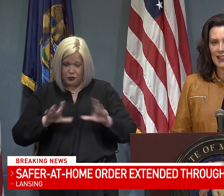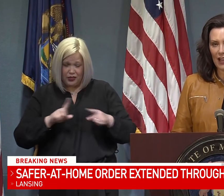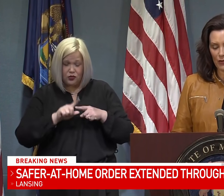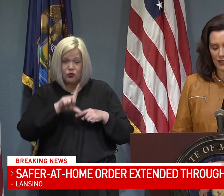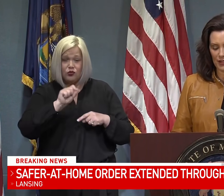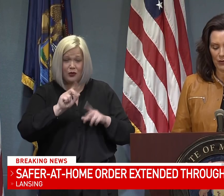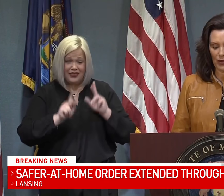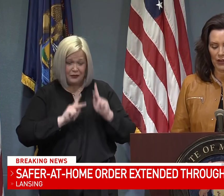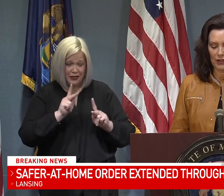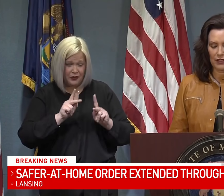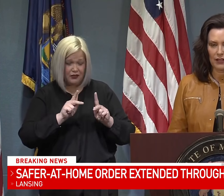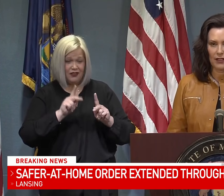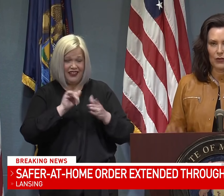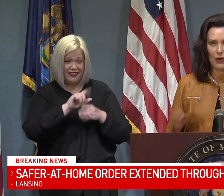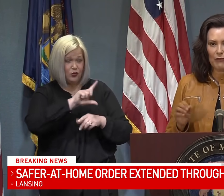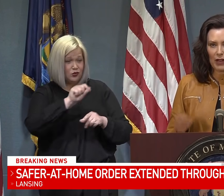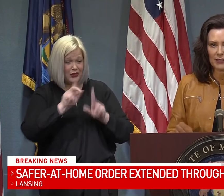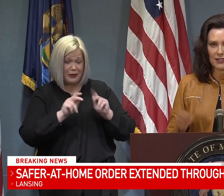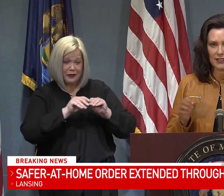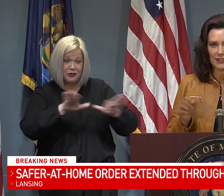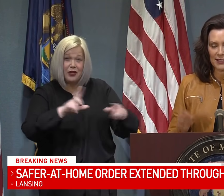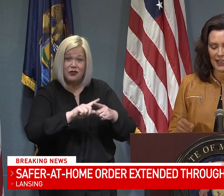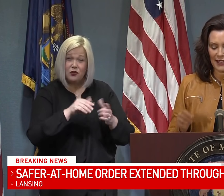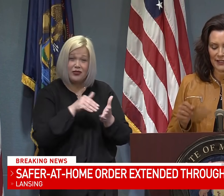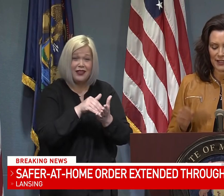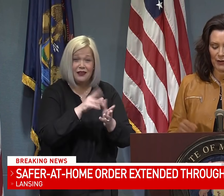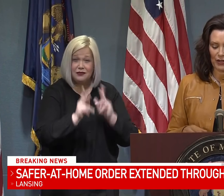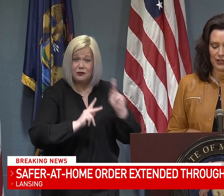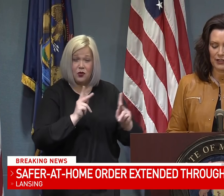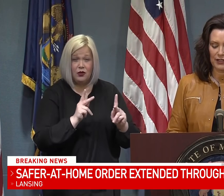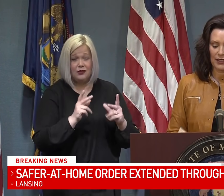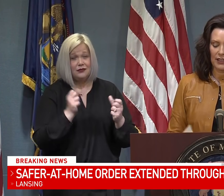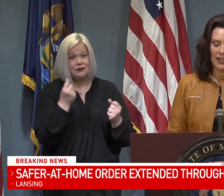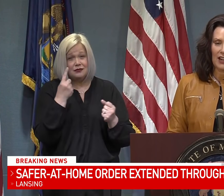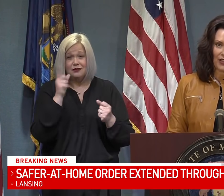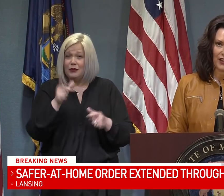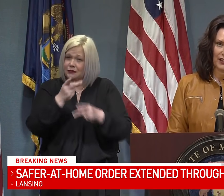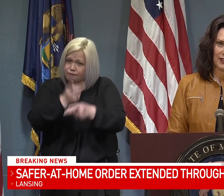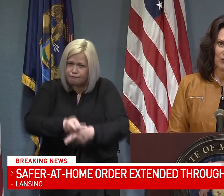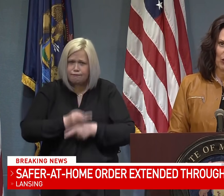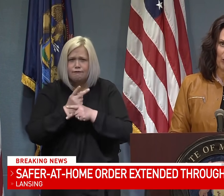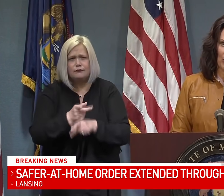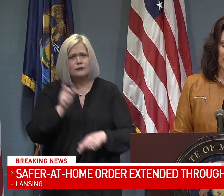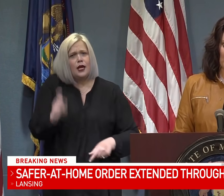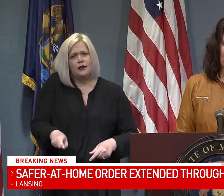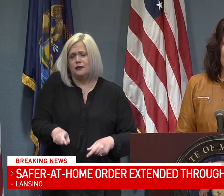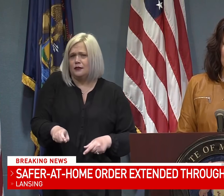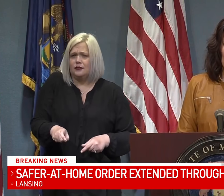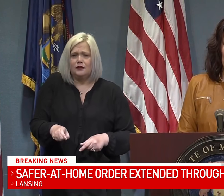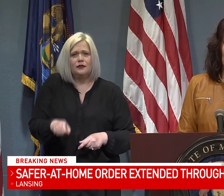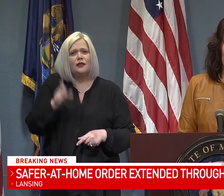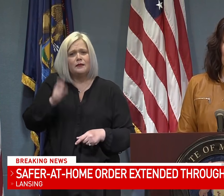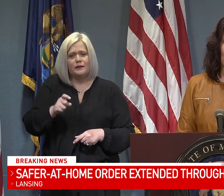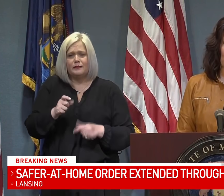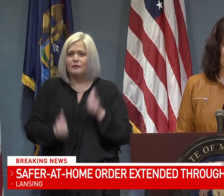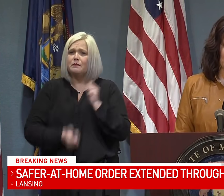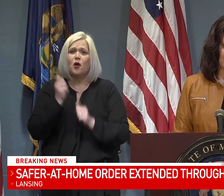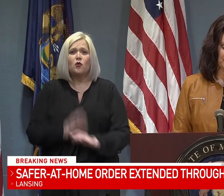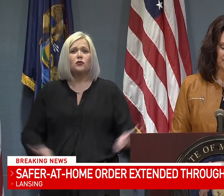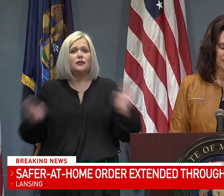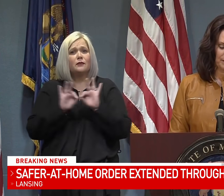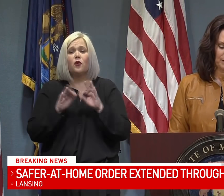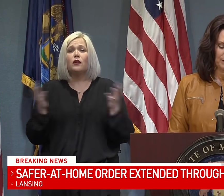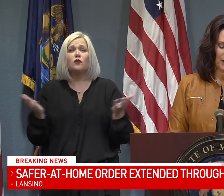infect thousands more. We must stay smart. Nothing is more important than protecting you and your